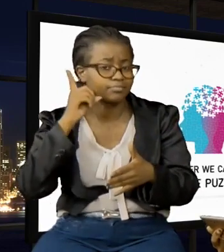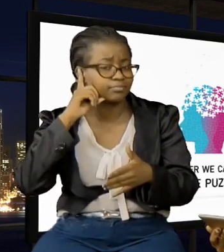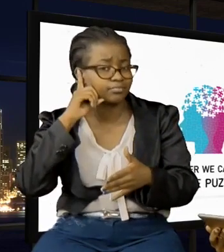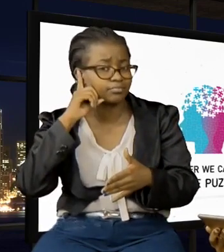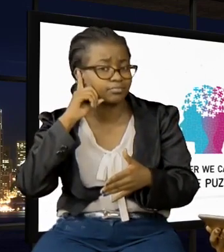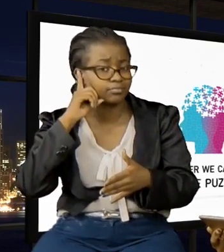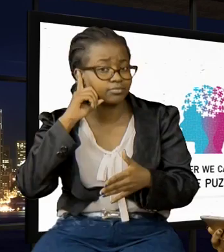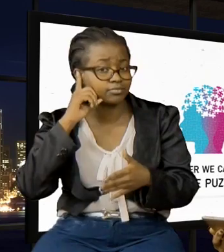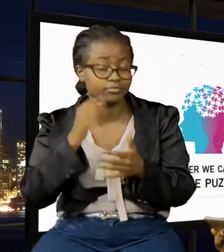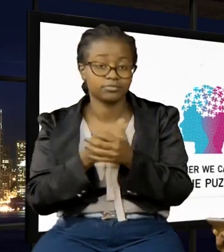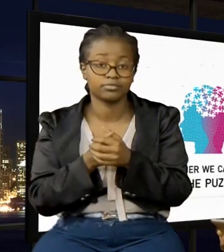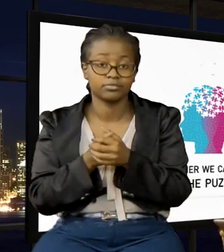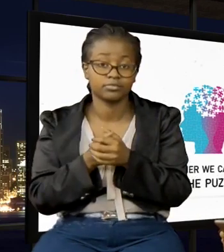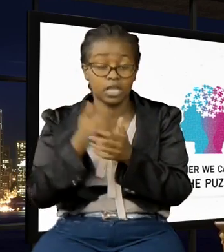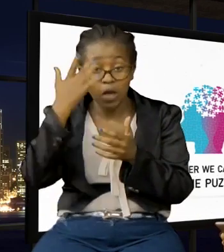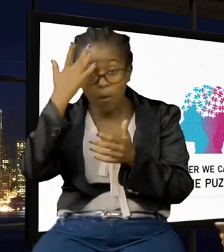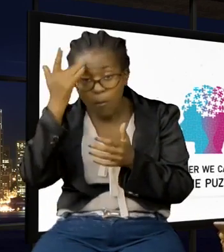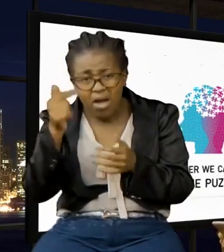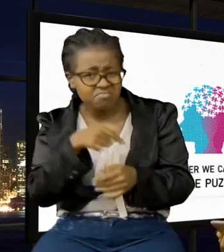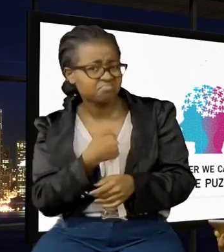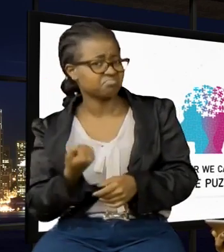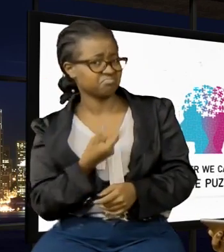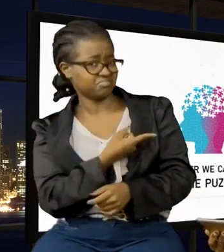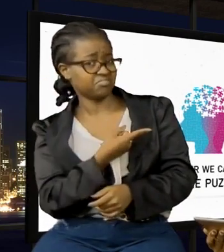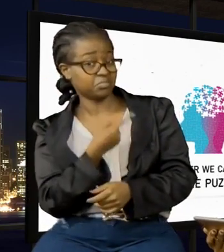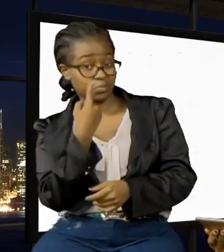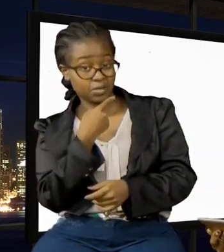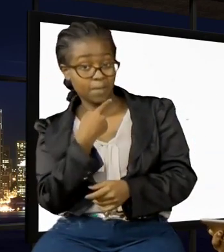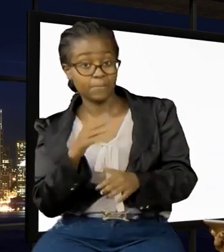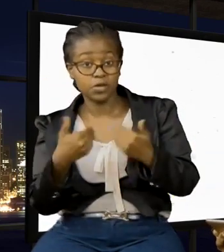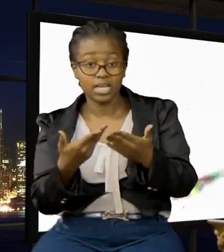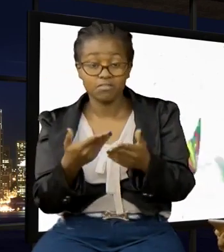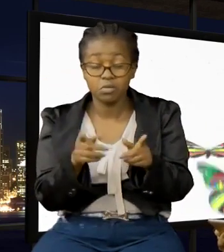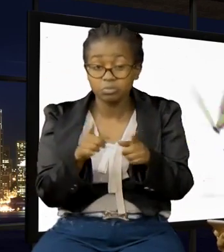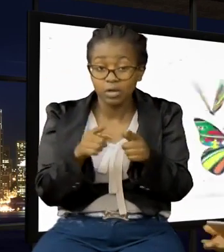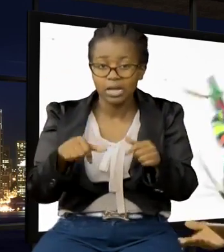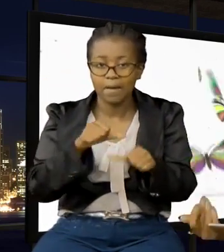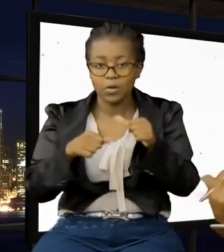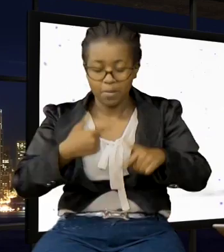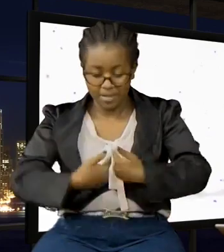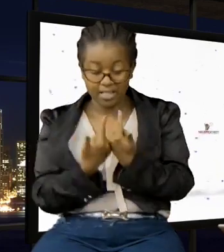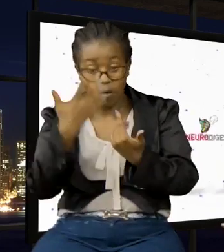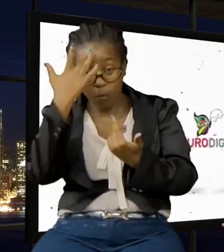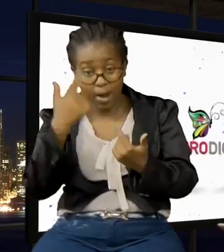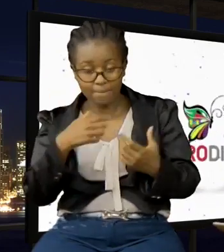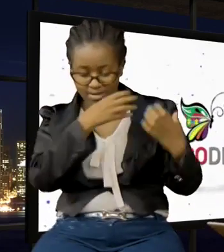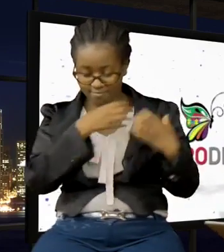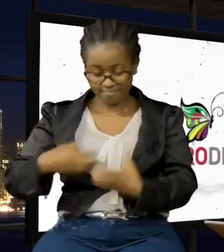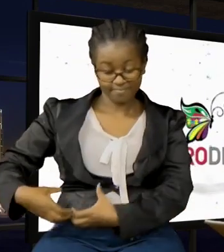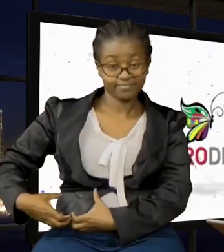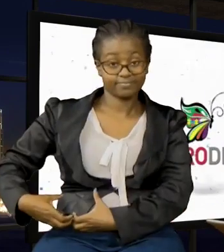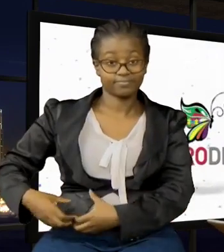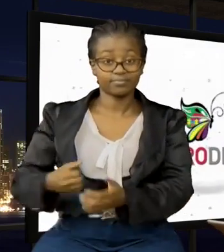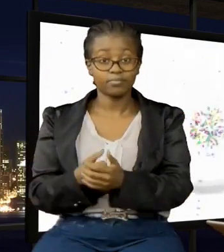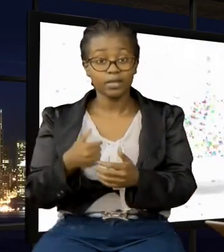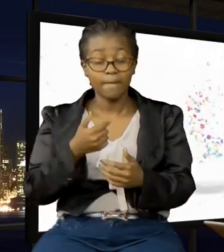or are hard of hearing. And why is she here? I'll give you a brief about Sylvia Moraa and actually why I'm wearing this.